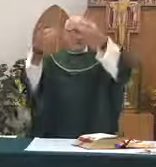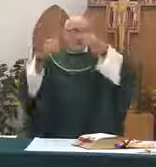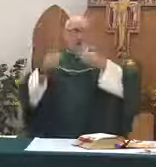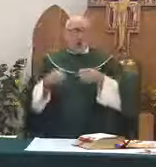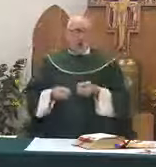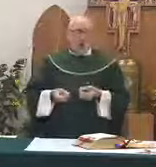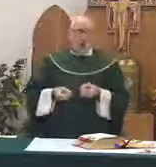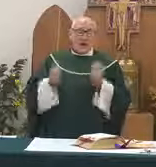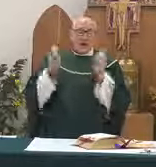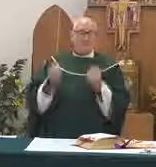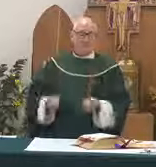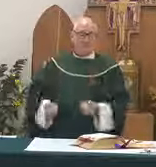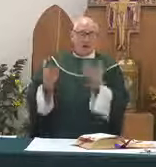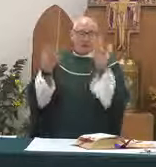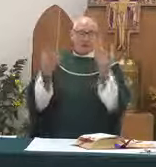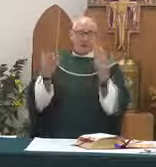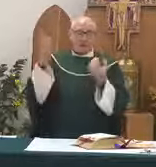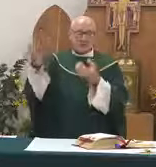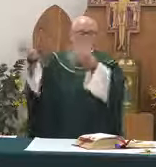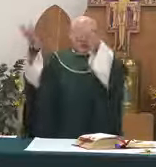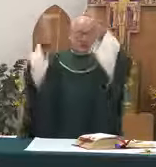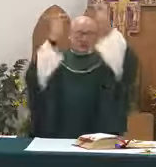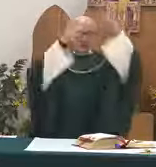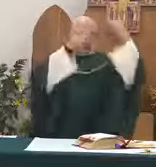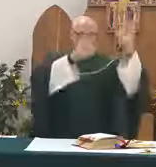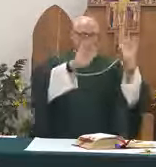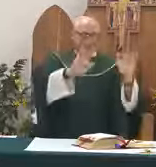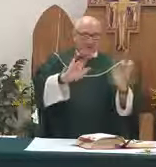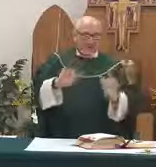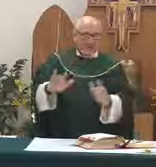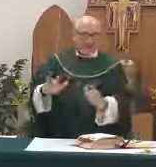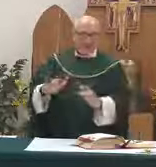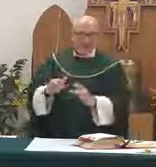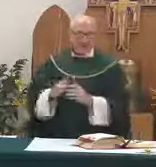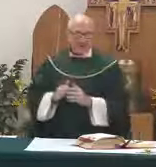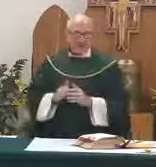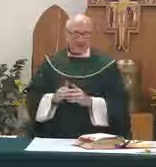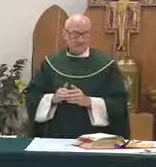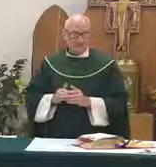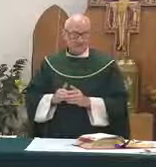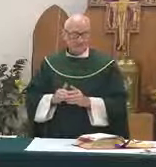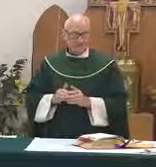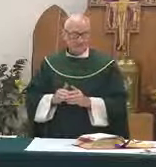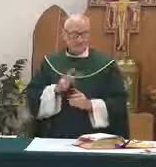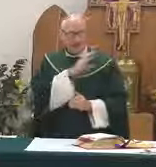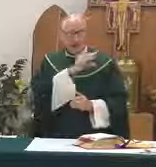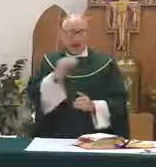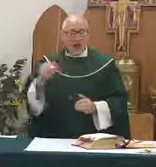Bestow in abundance your mercy upon us,